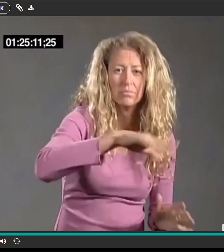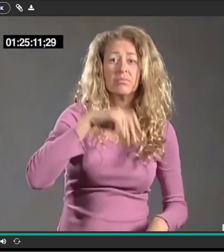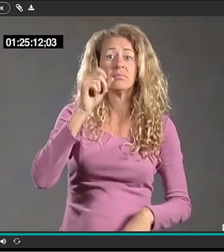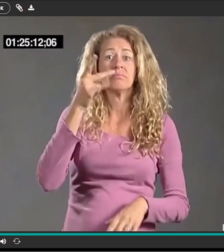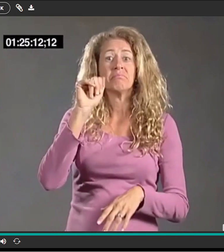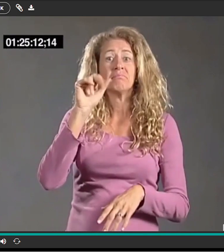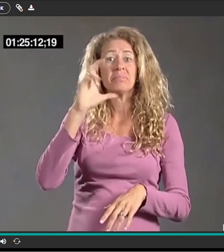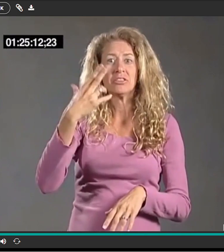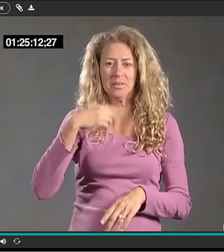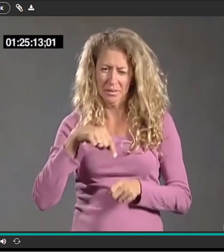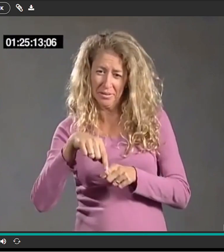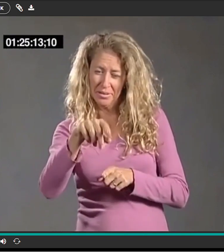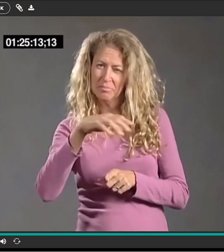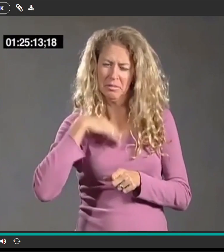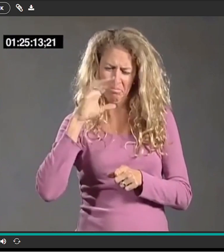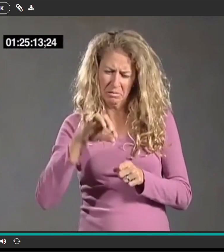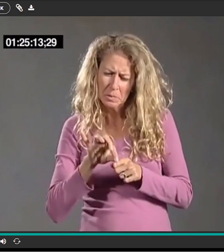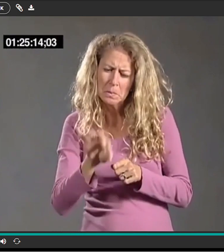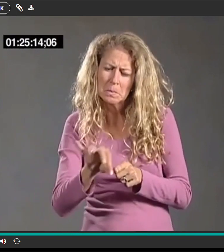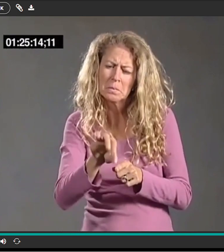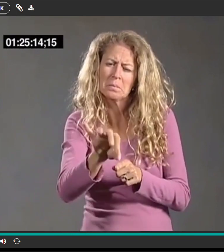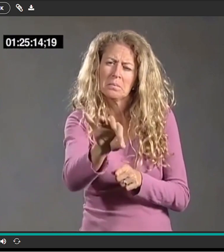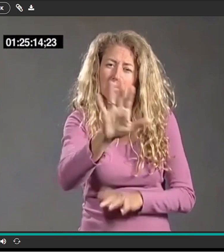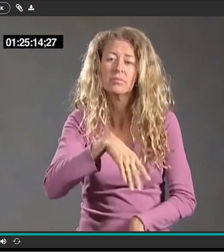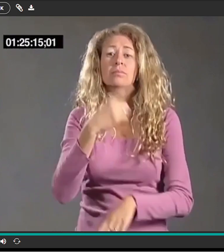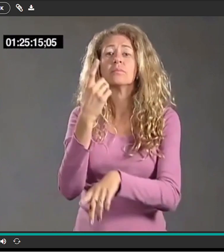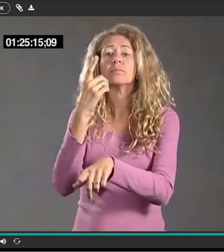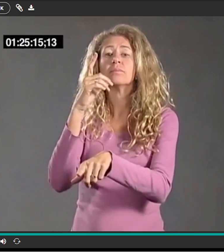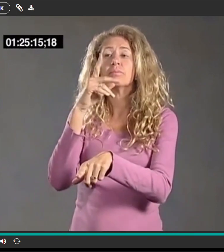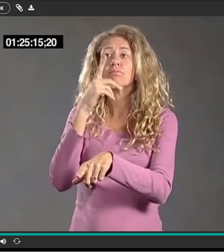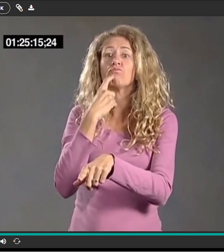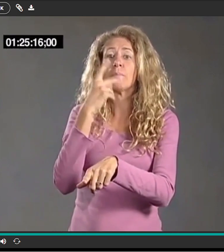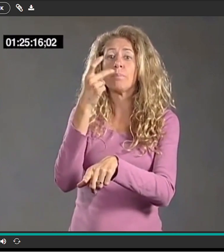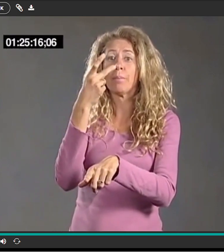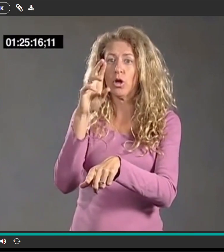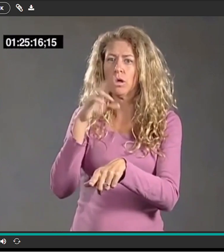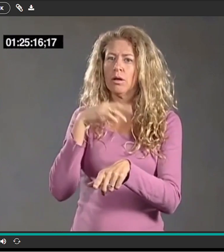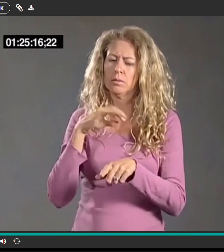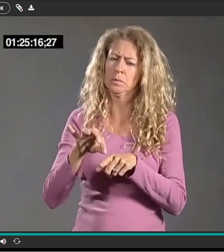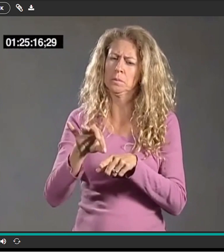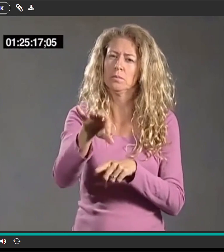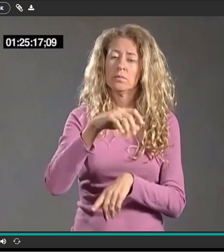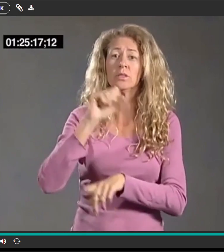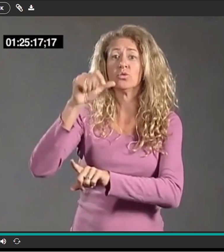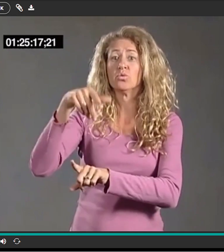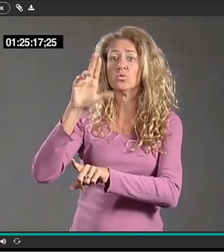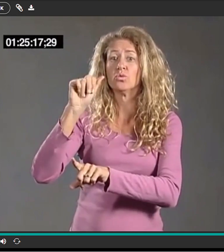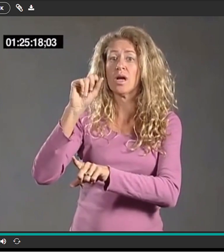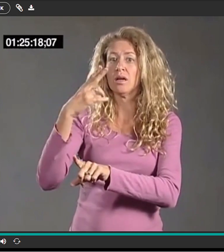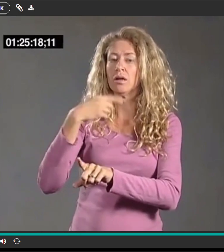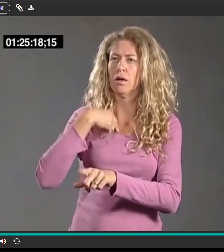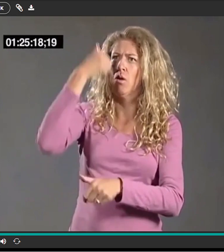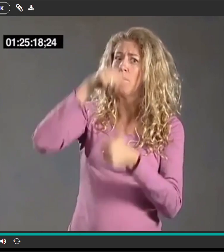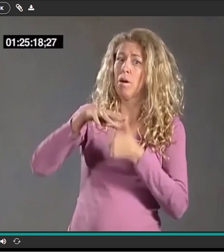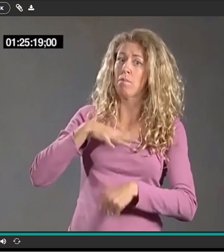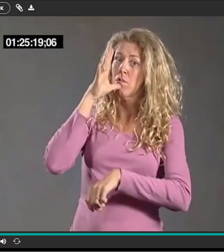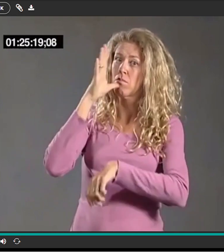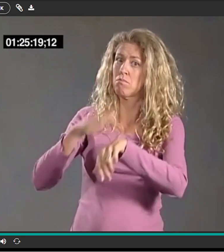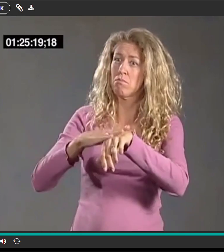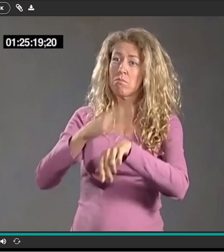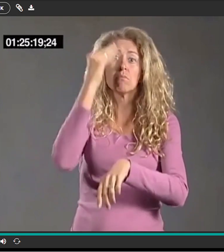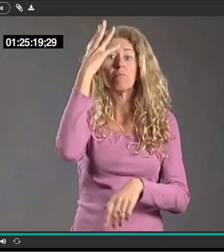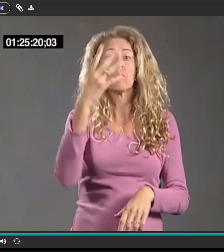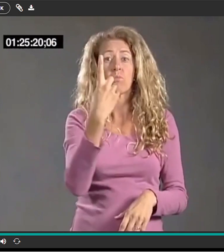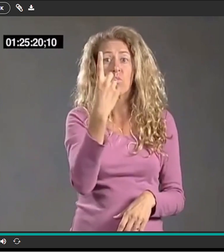no, I'm not going to do that. So I just dumped the whole package into my garden. And then I planted, the spinach,